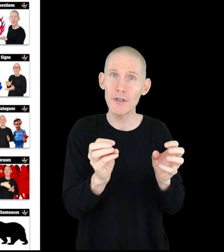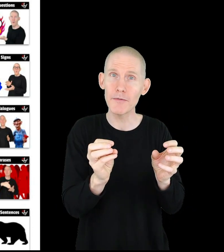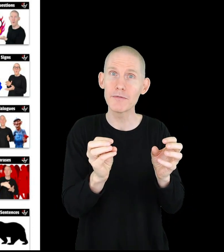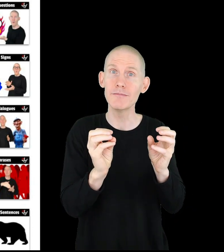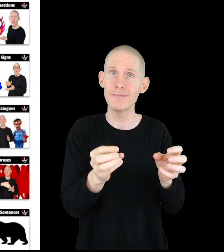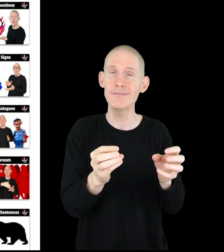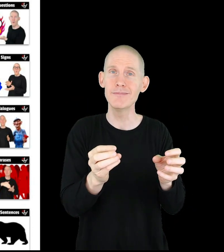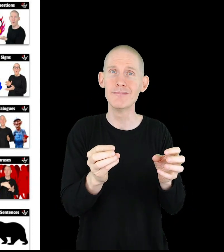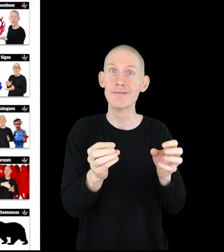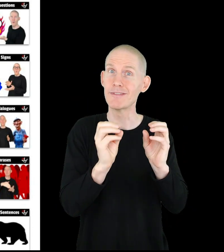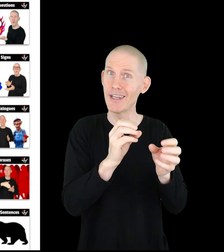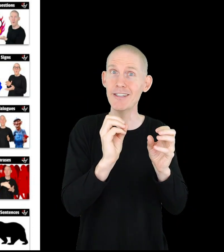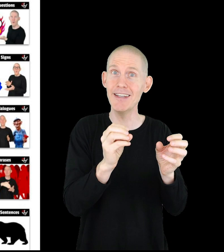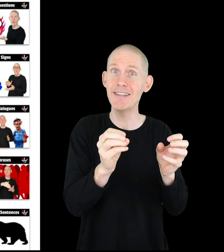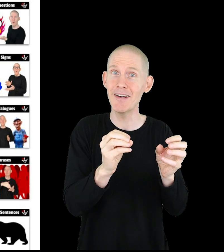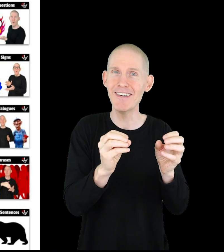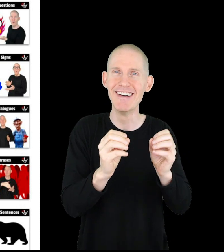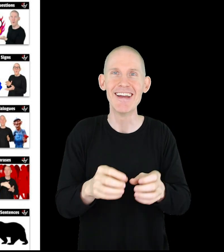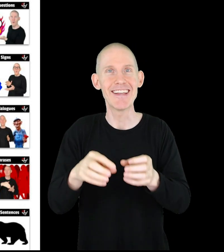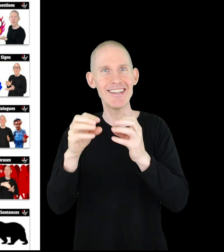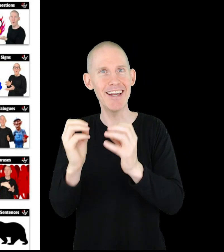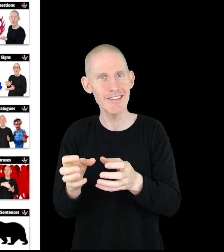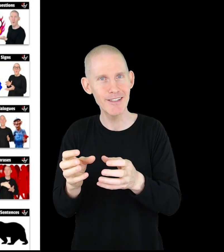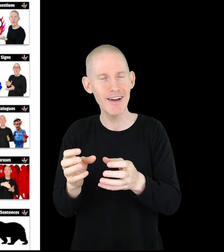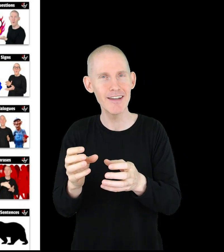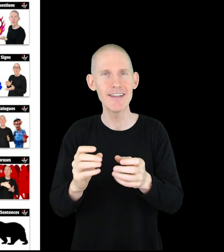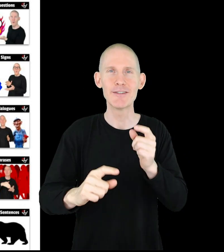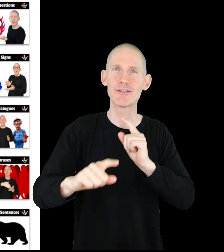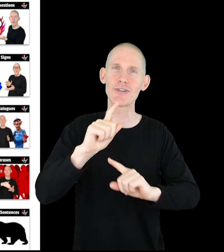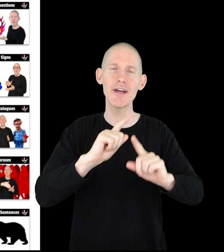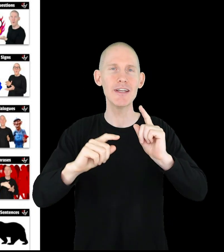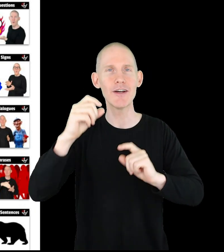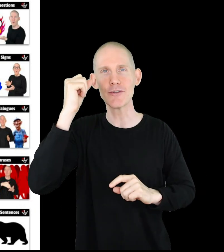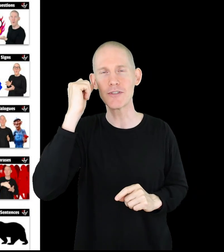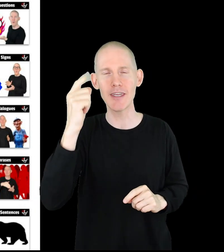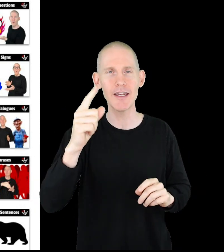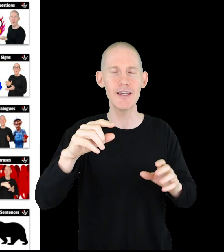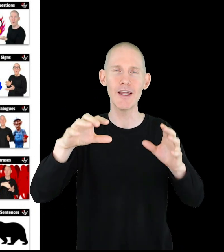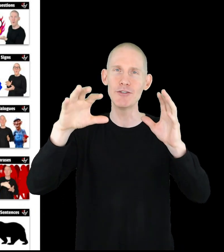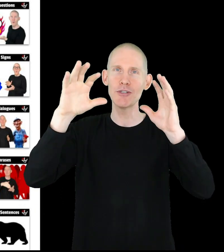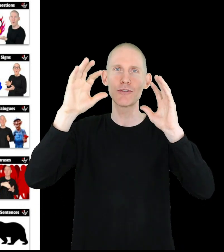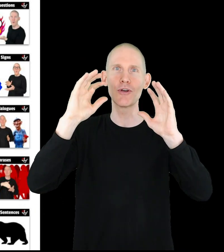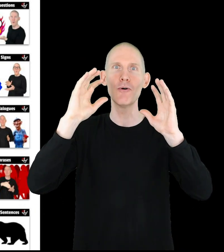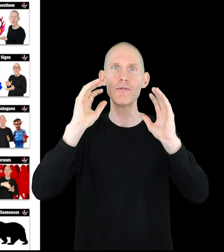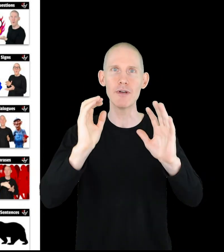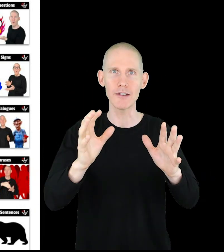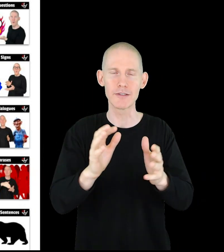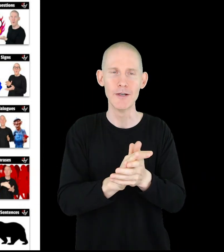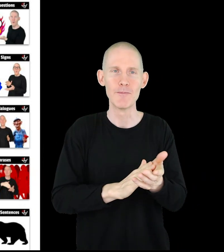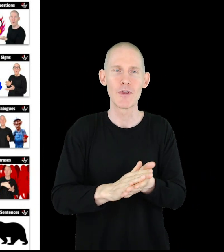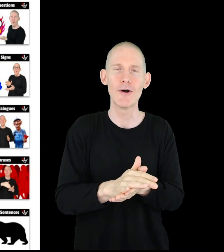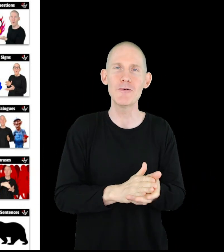stuff in detail. Get tested on it, signing, understanding, and just go nuts.